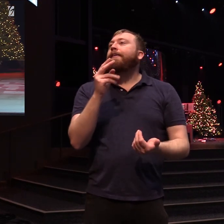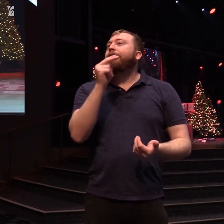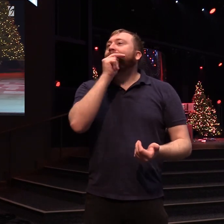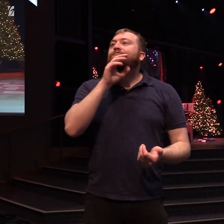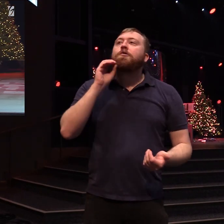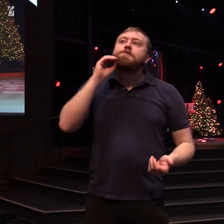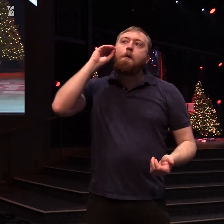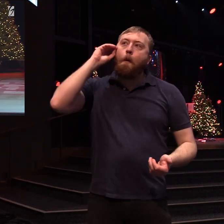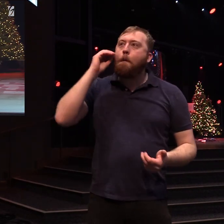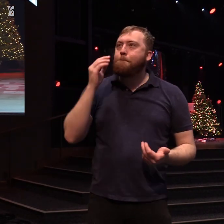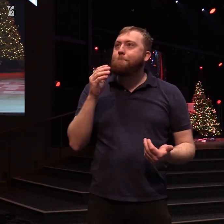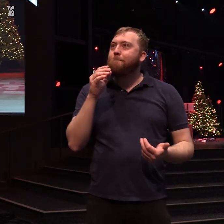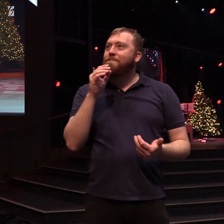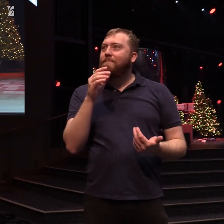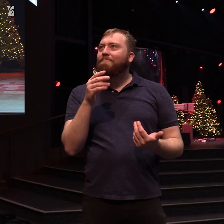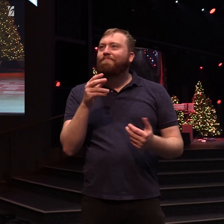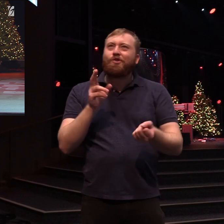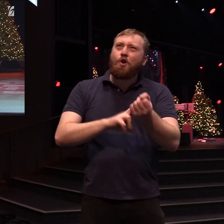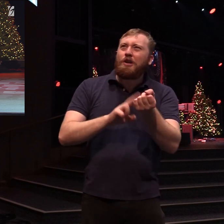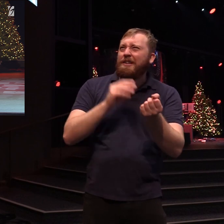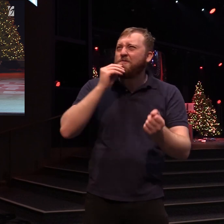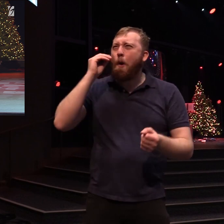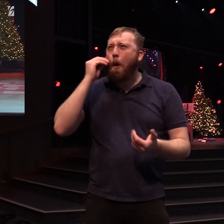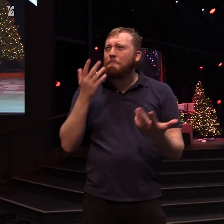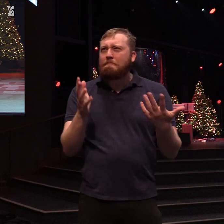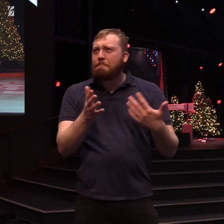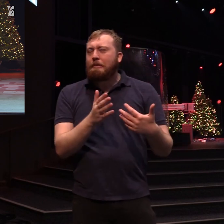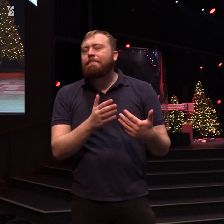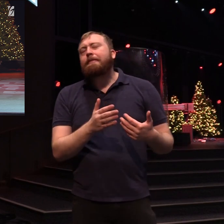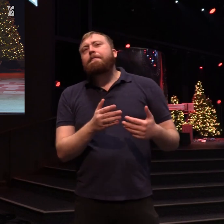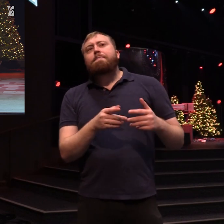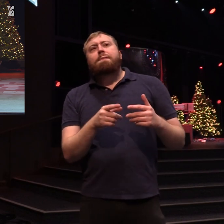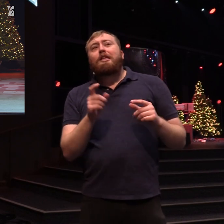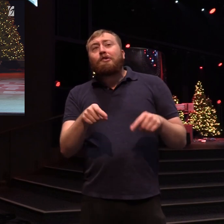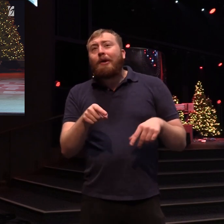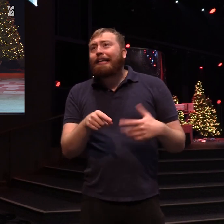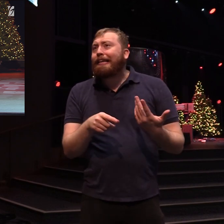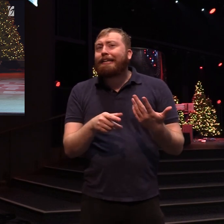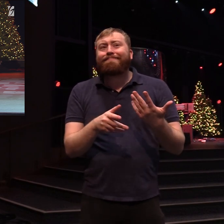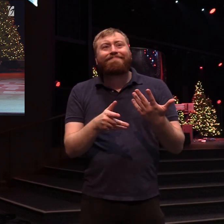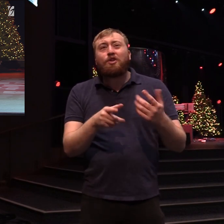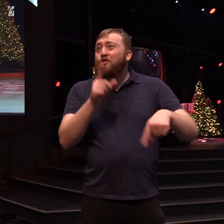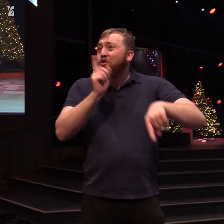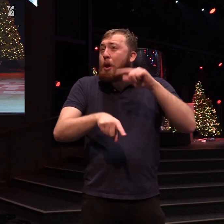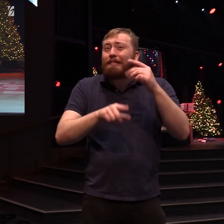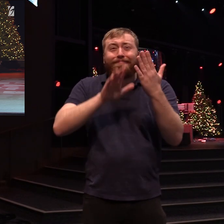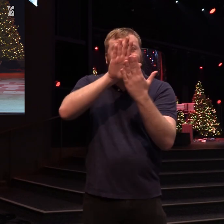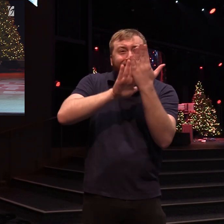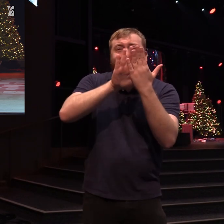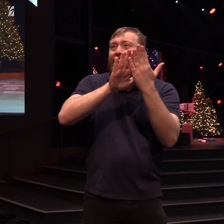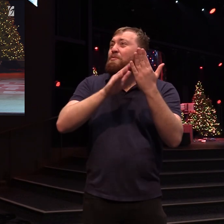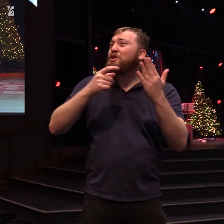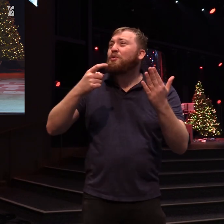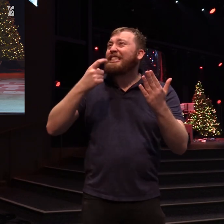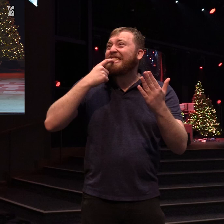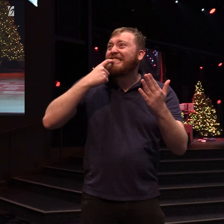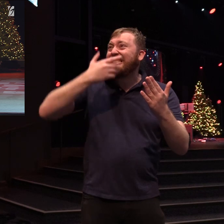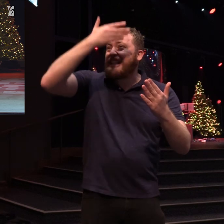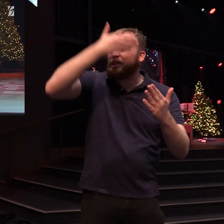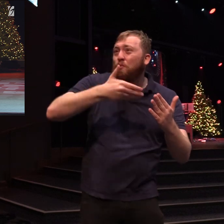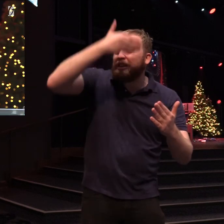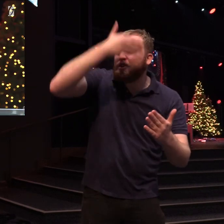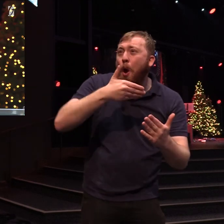so through the window. Maybe it's the numbers. What is it?